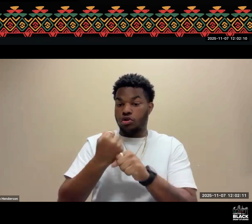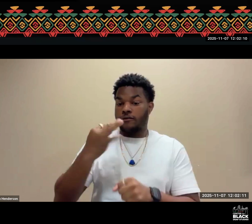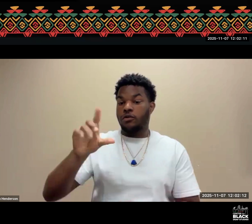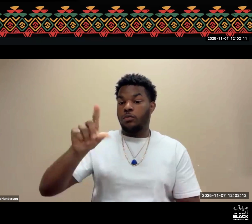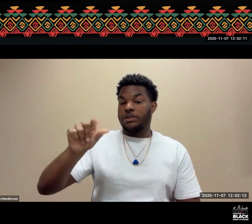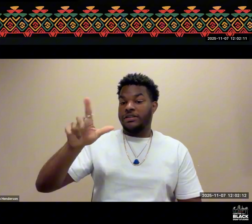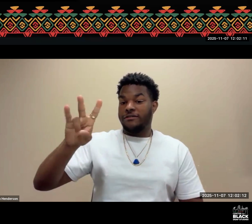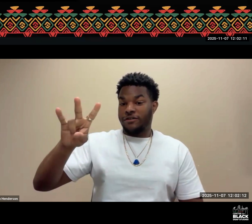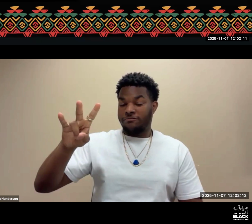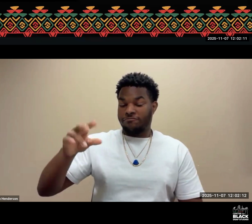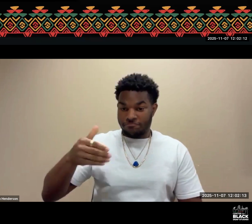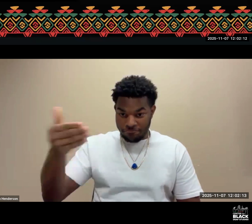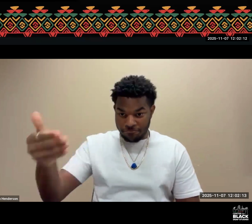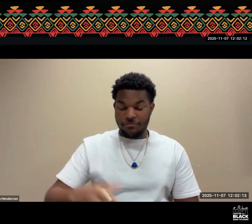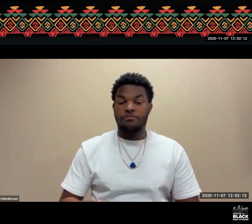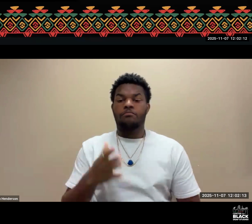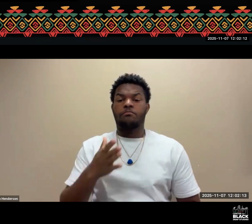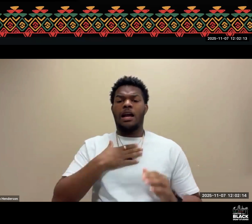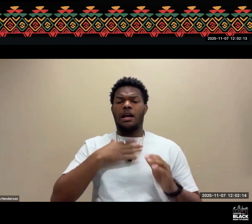I'm a current junior, class of